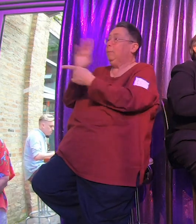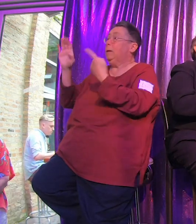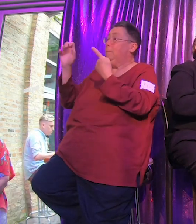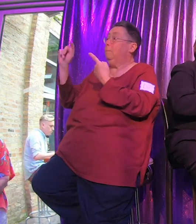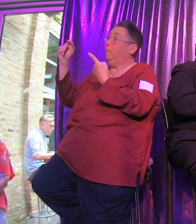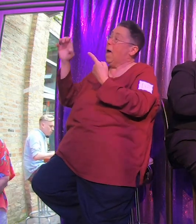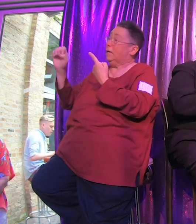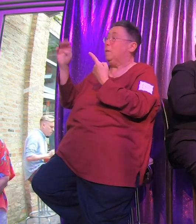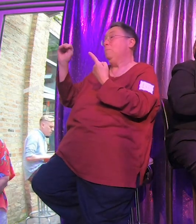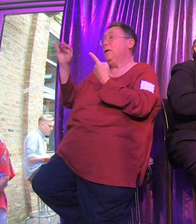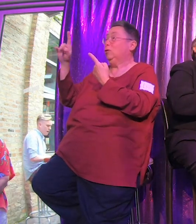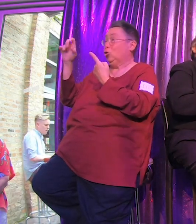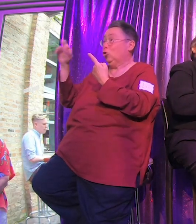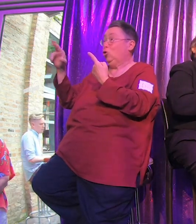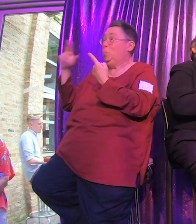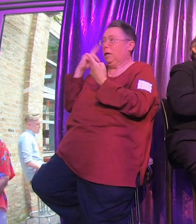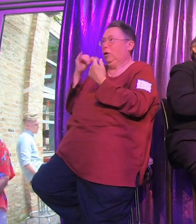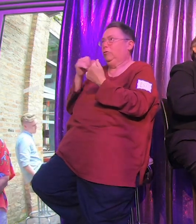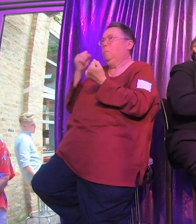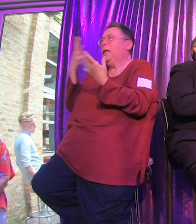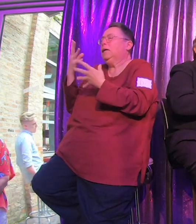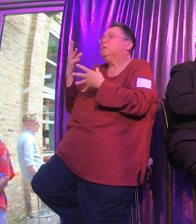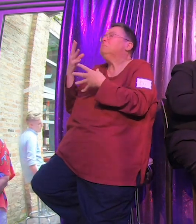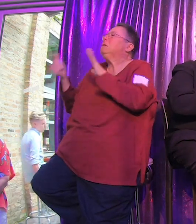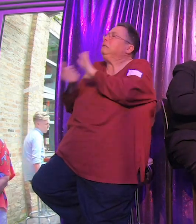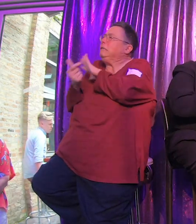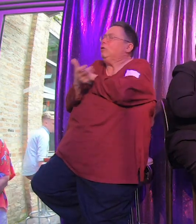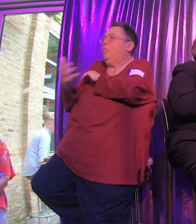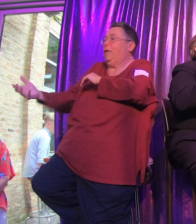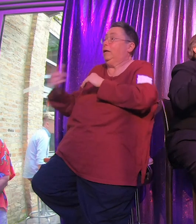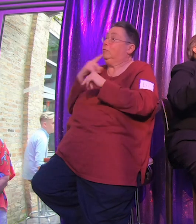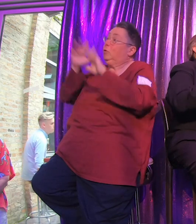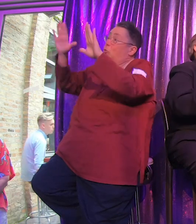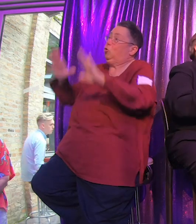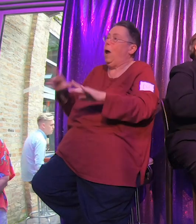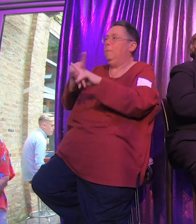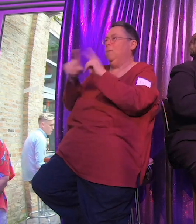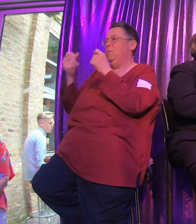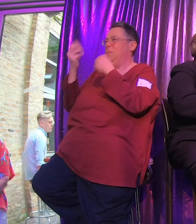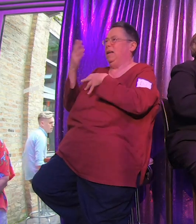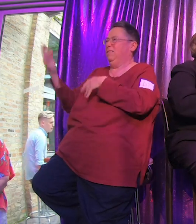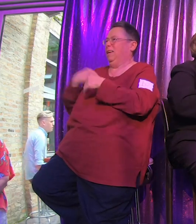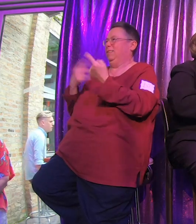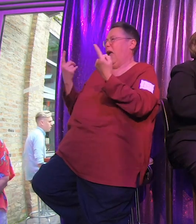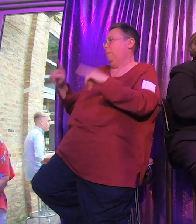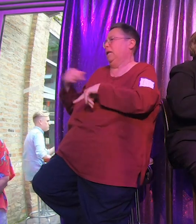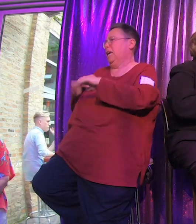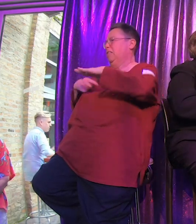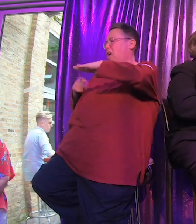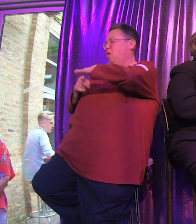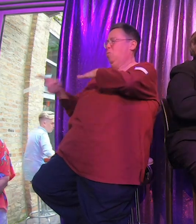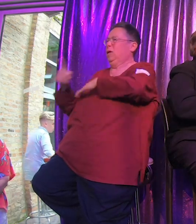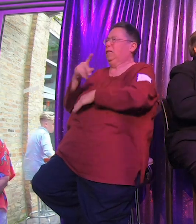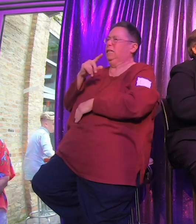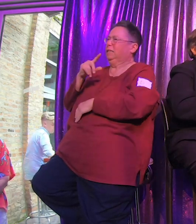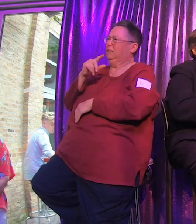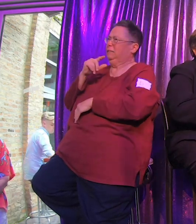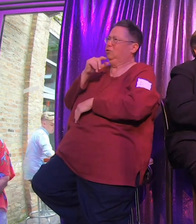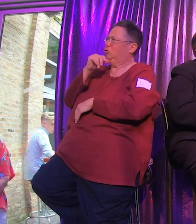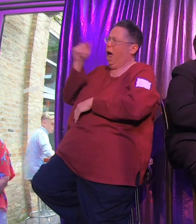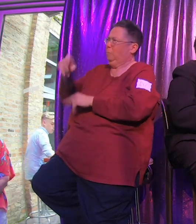Midler as a result, and things that were great, but there was also a lot of things going on that probably shouldn't have been going